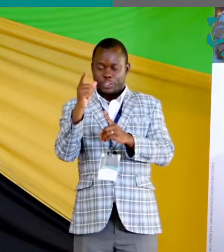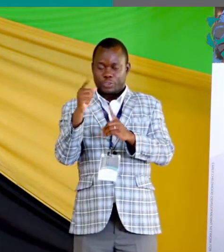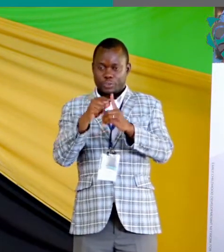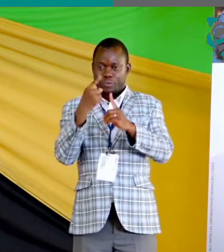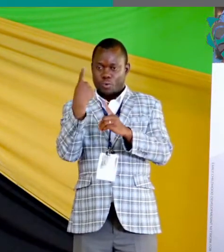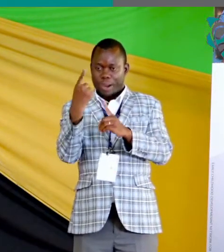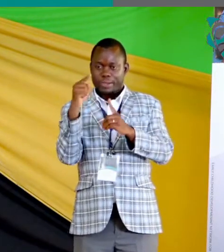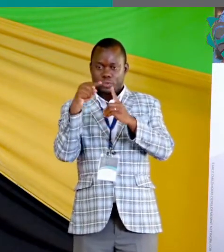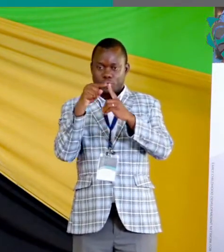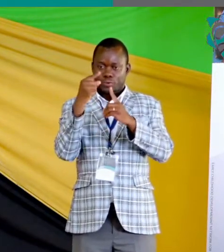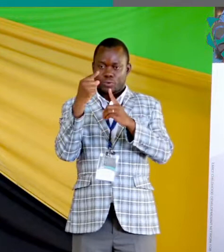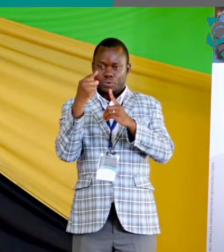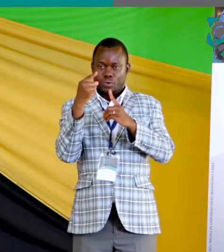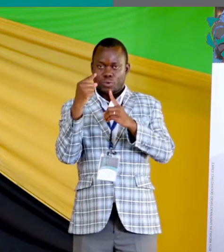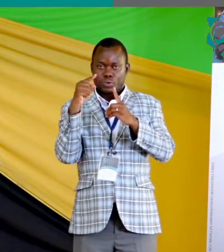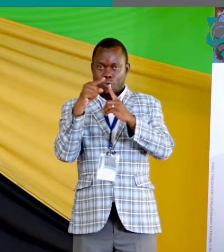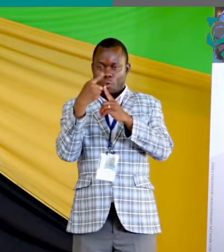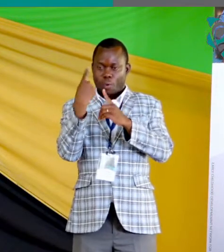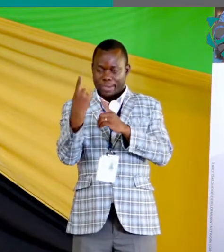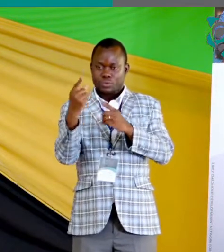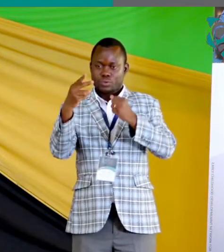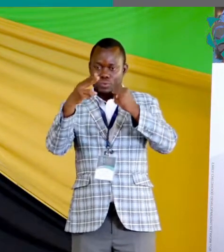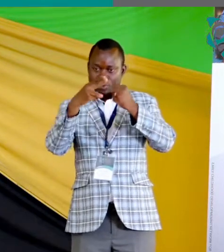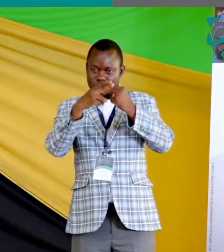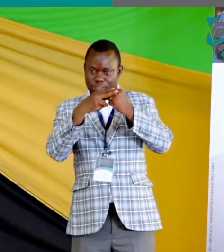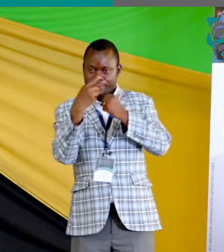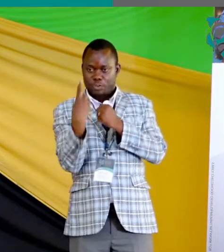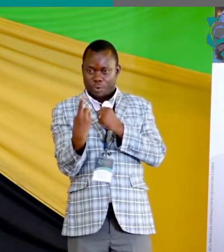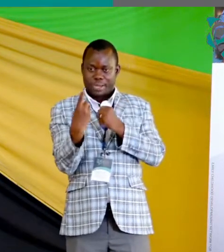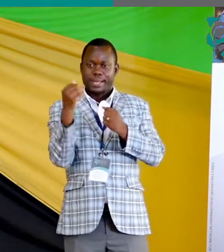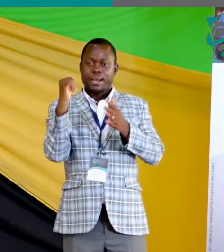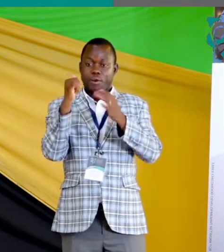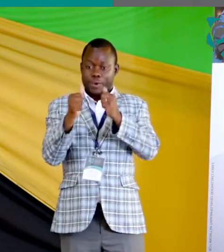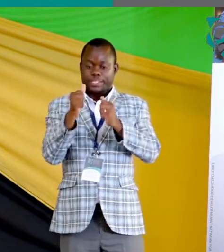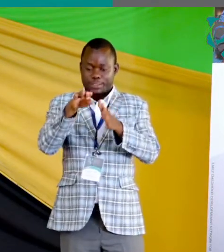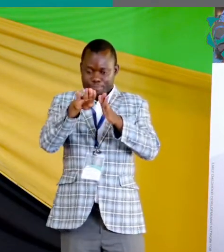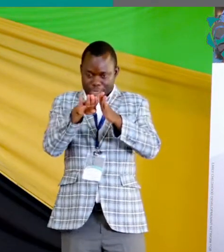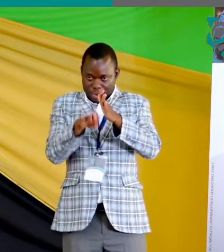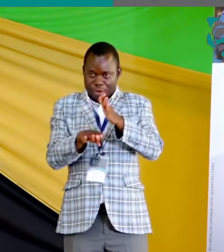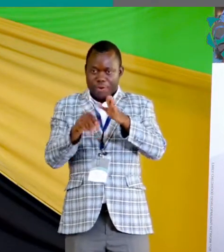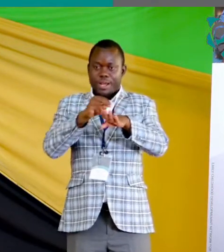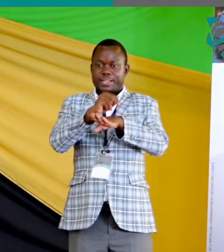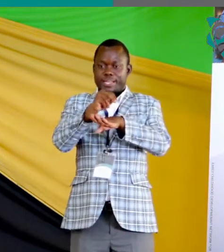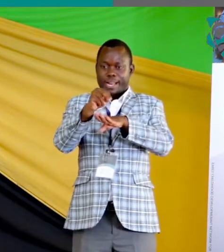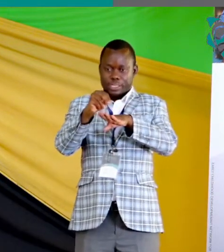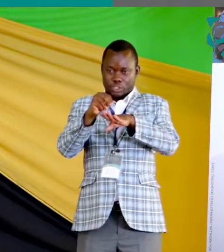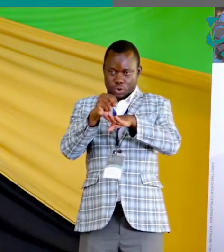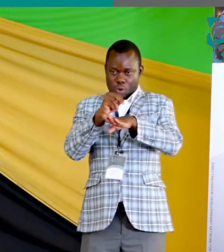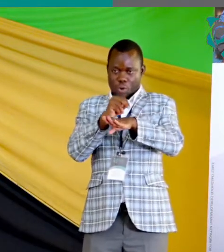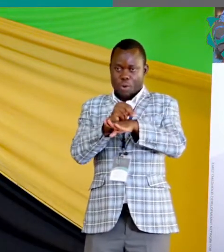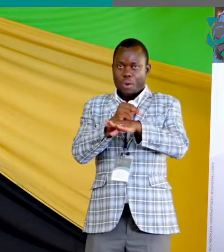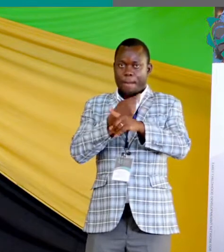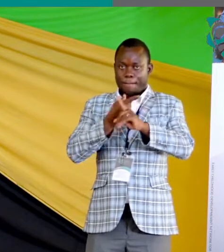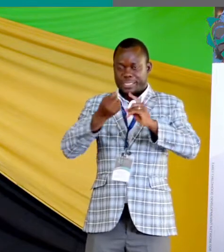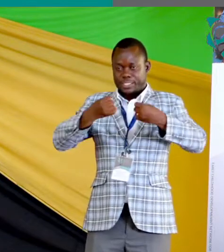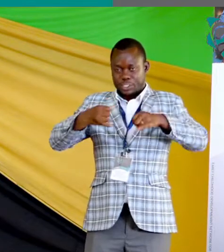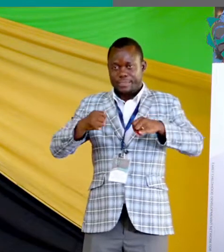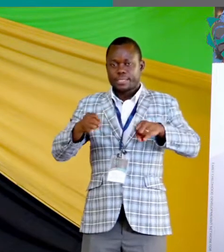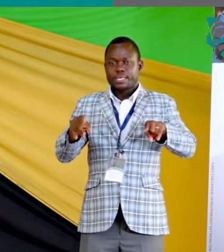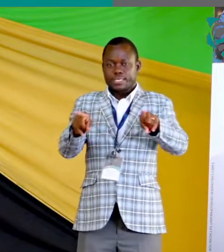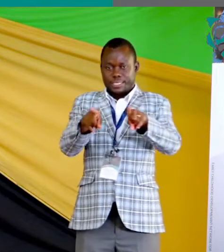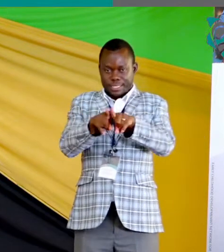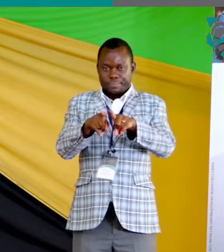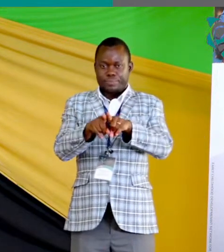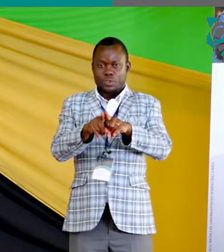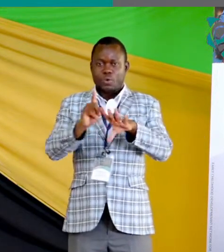2014 to the current 71. I know we are still 6 points below the national one, but we are trying. So what we've done on that